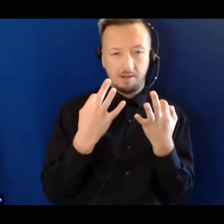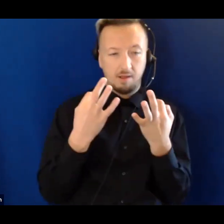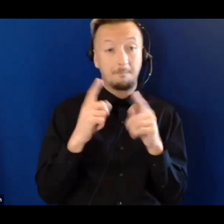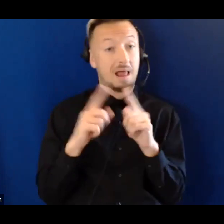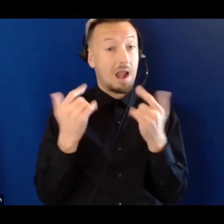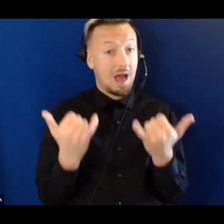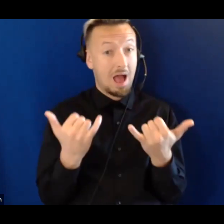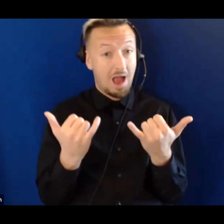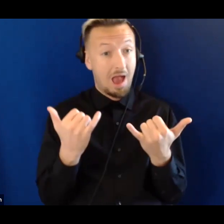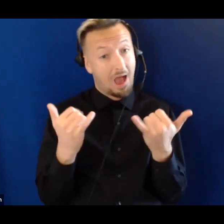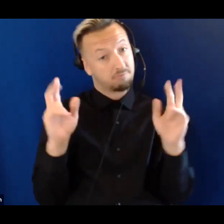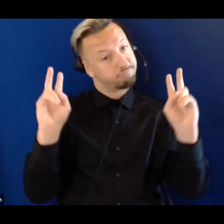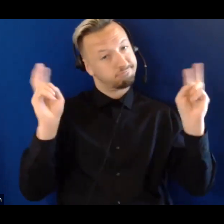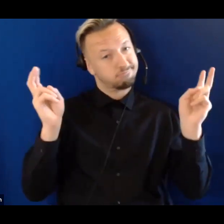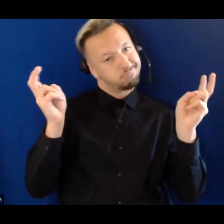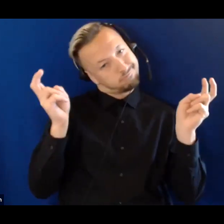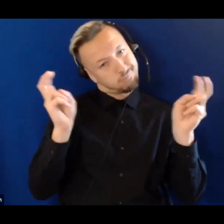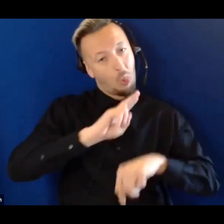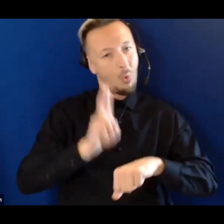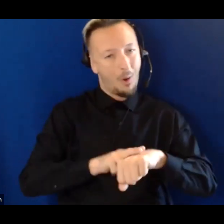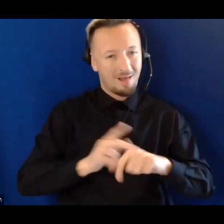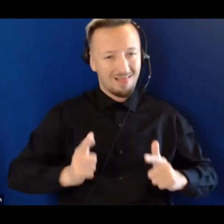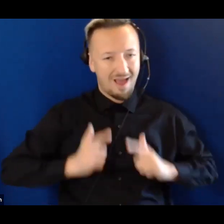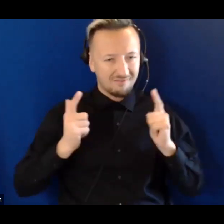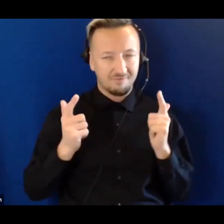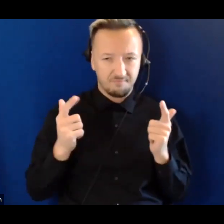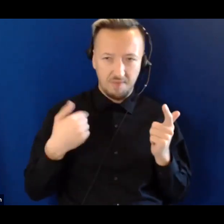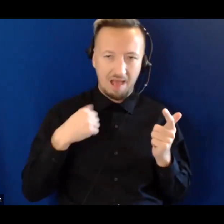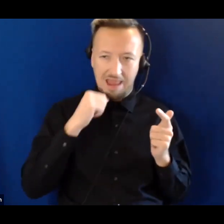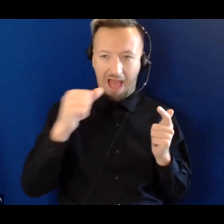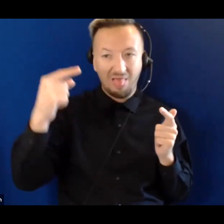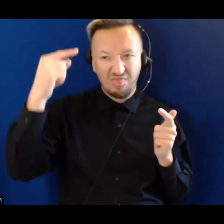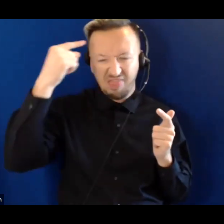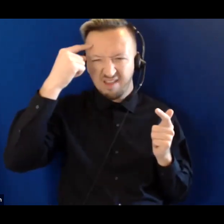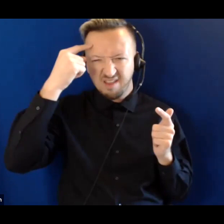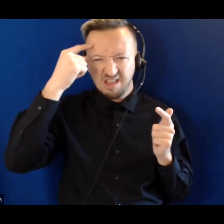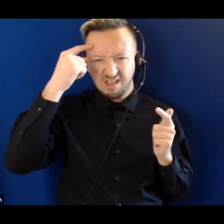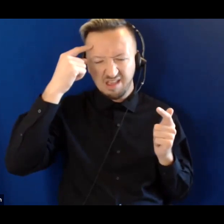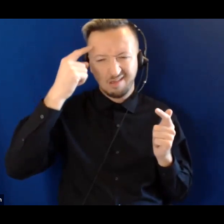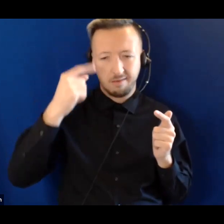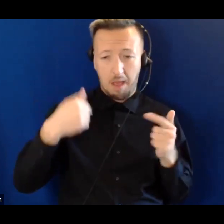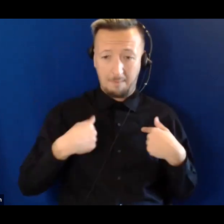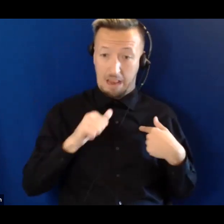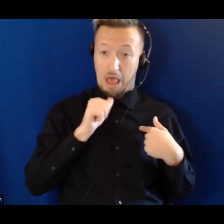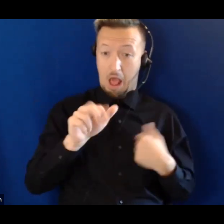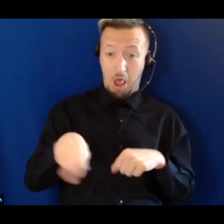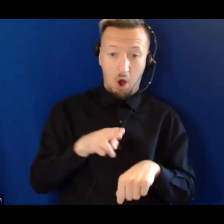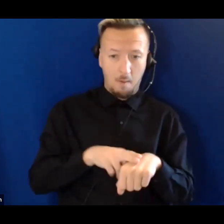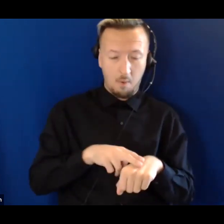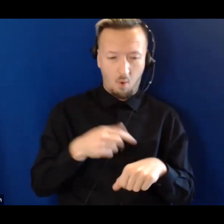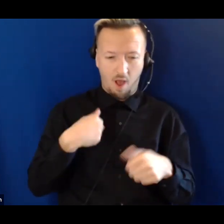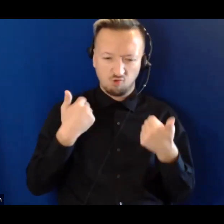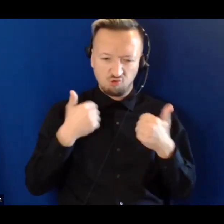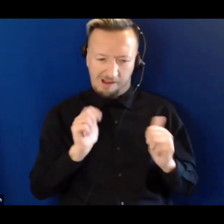my normal life. It is my normal life. I don't think of it as not normal or trying to fit in to be